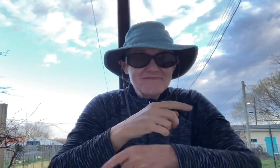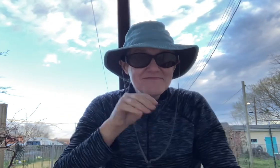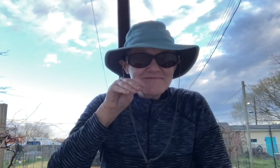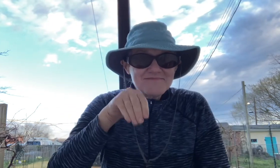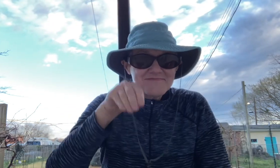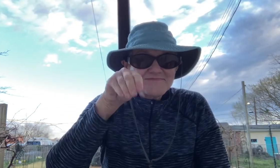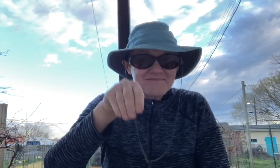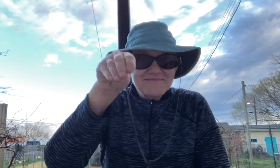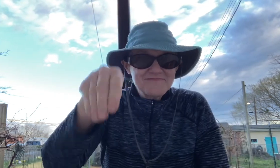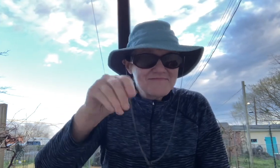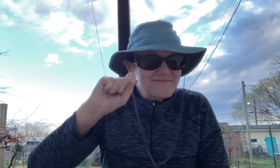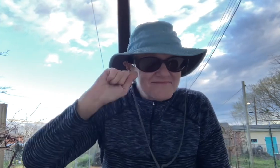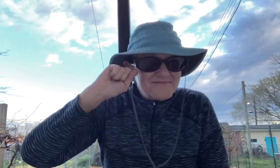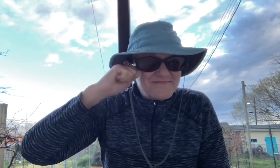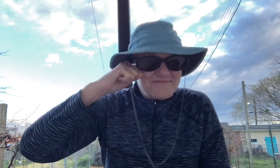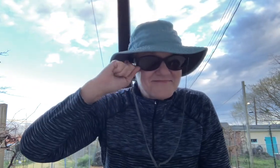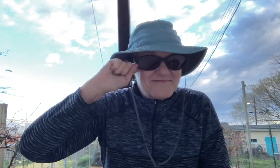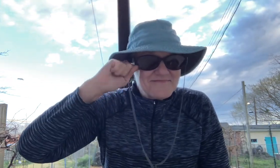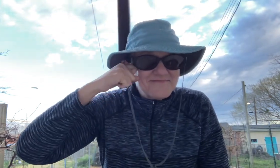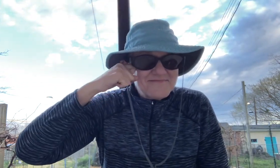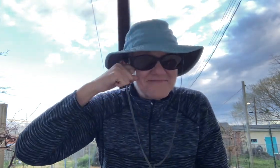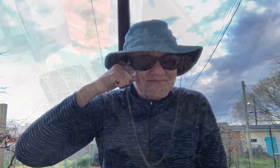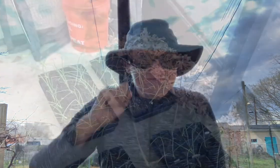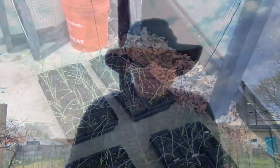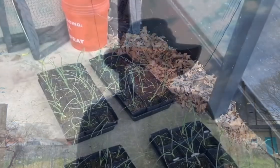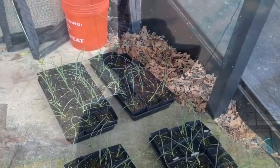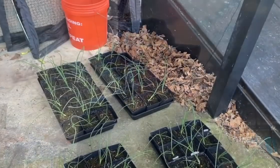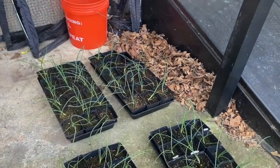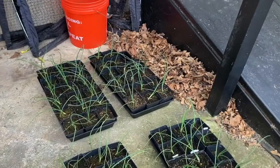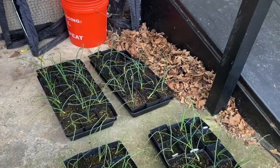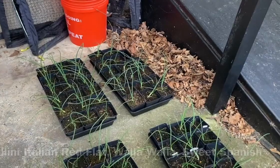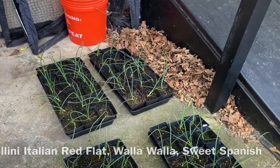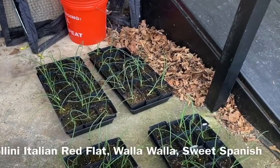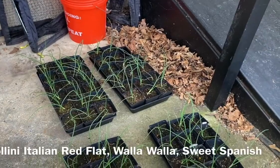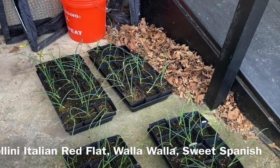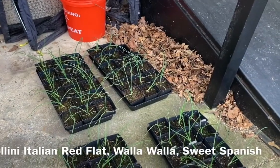Today, we're going to plant out onions.